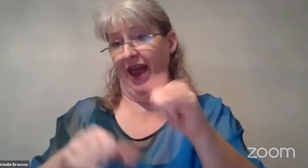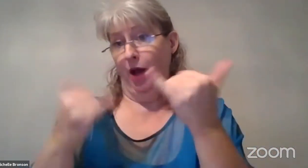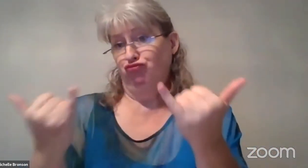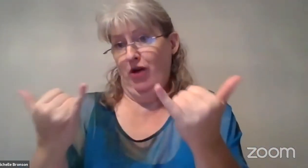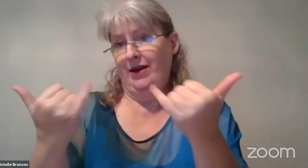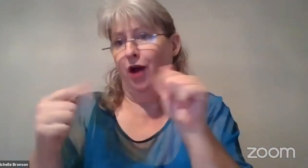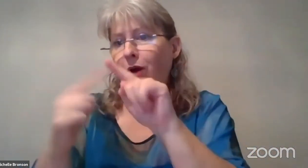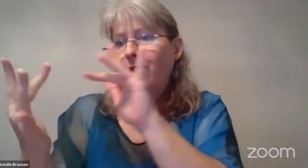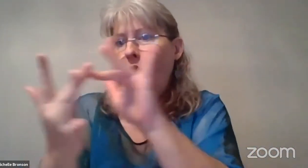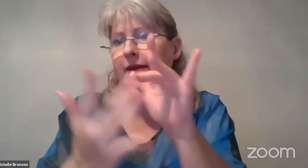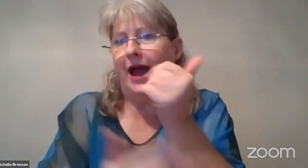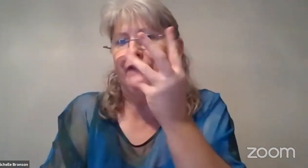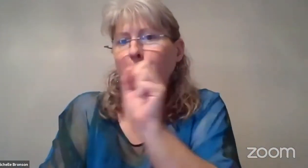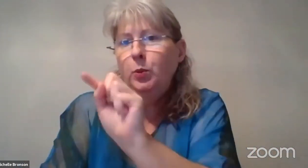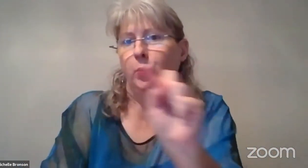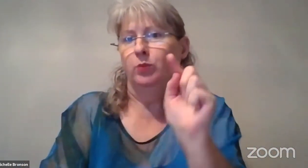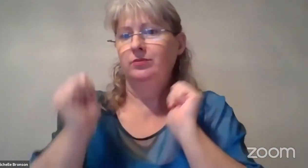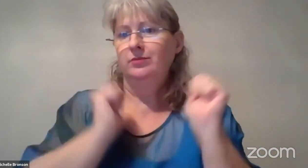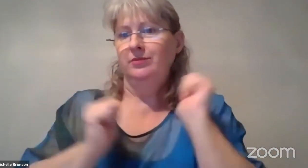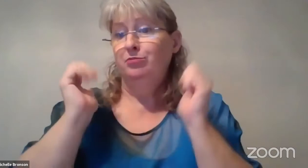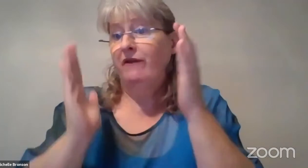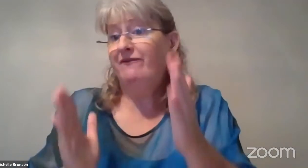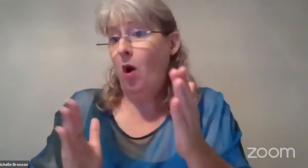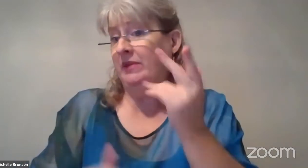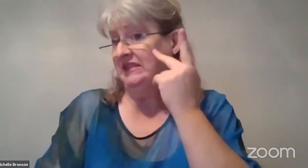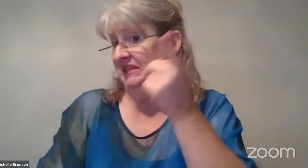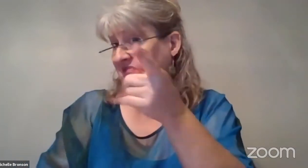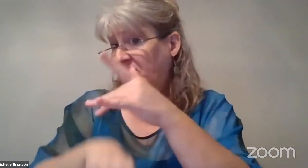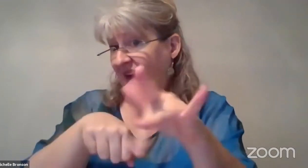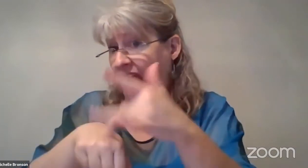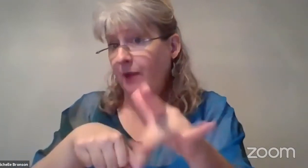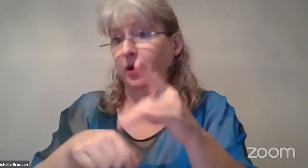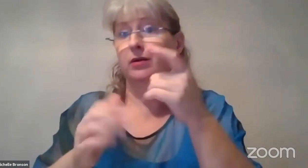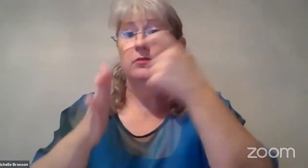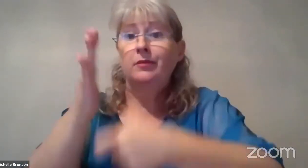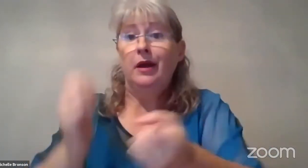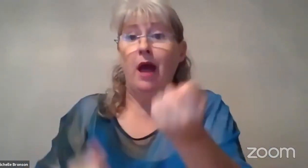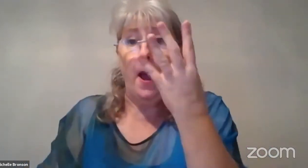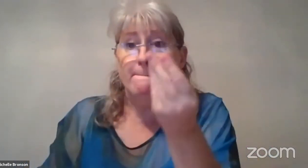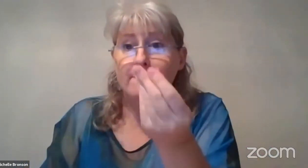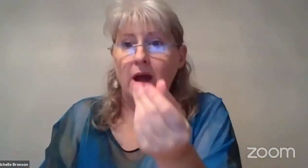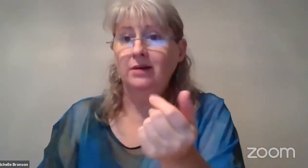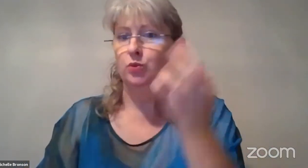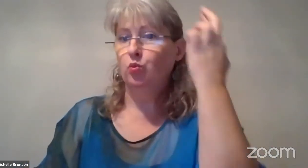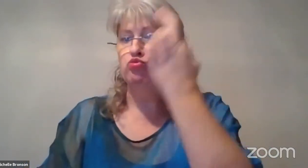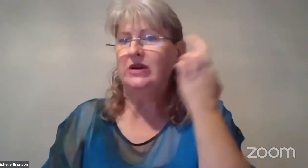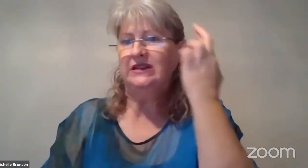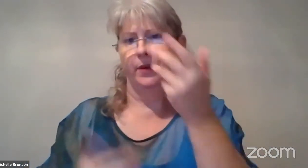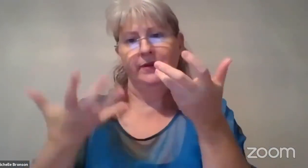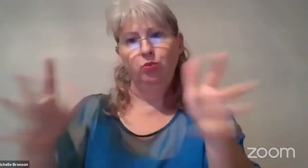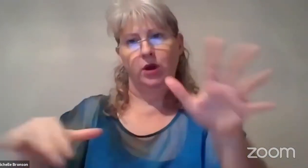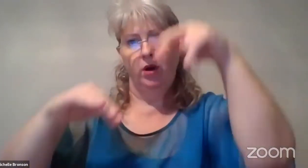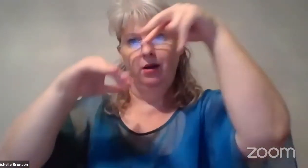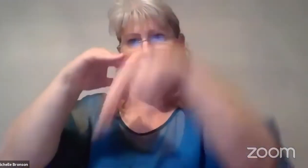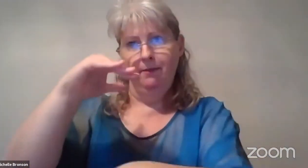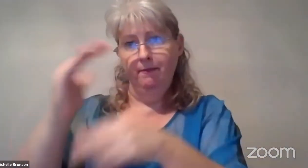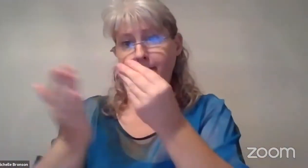entertainment that we will miss, but we have reached out to a few entertainers looking into